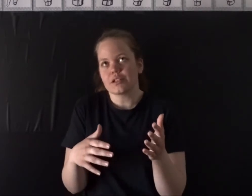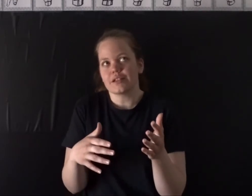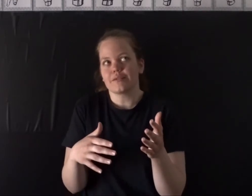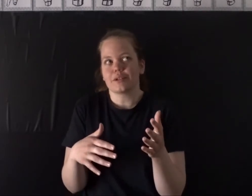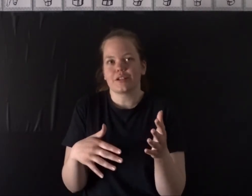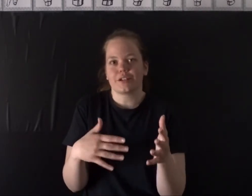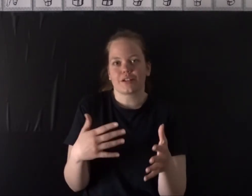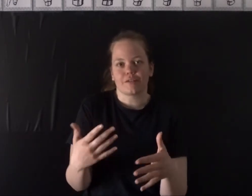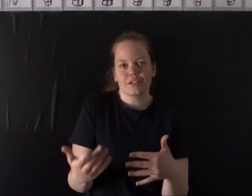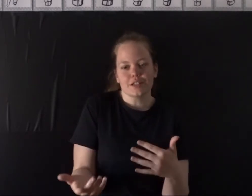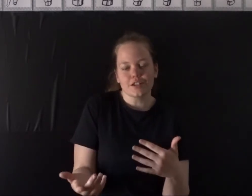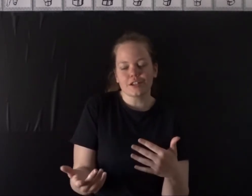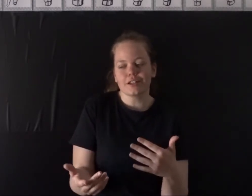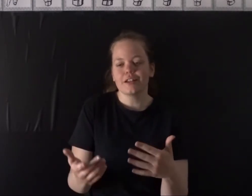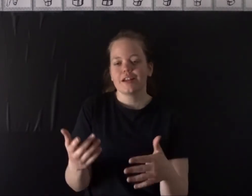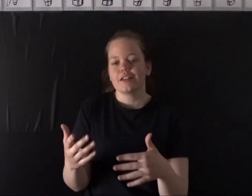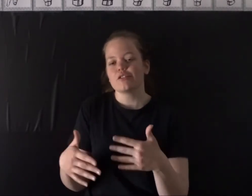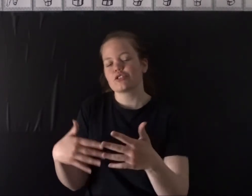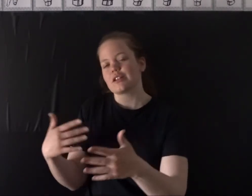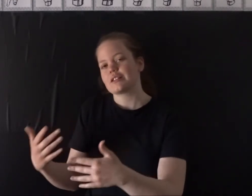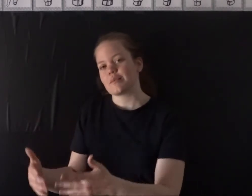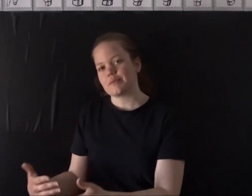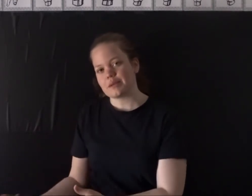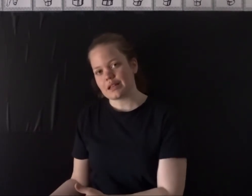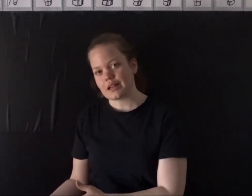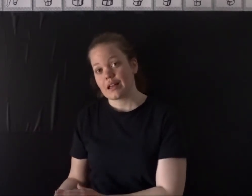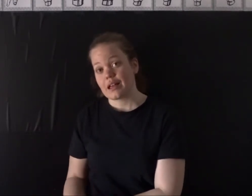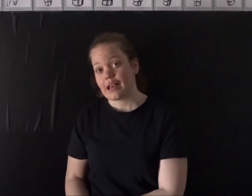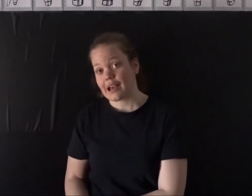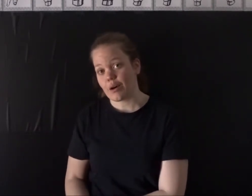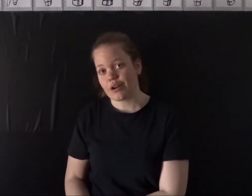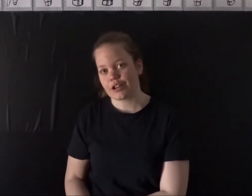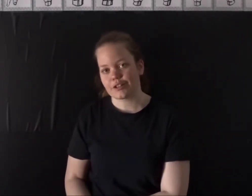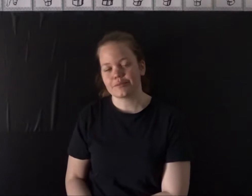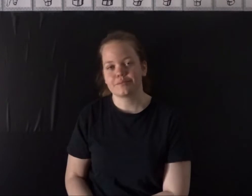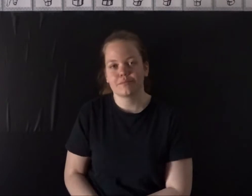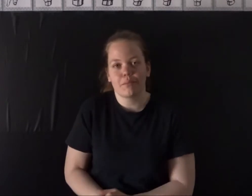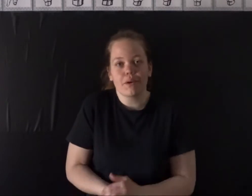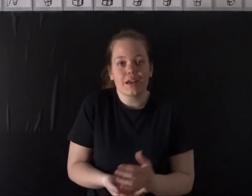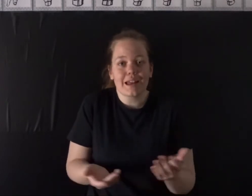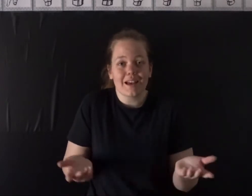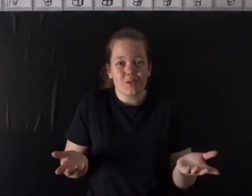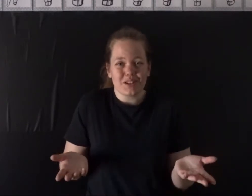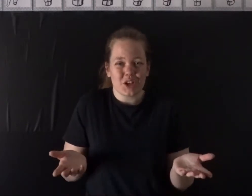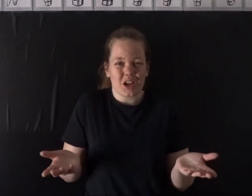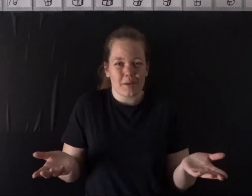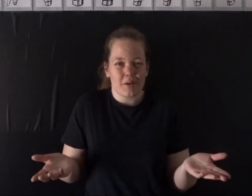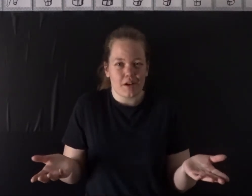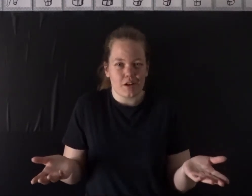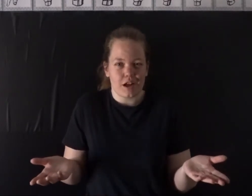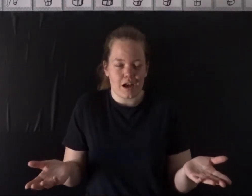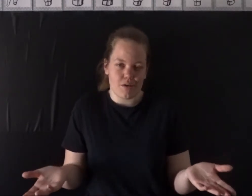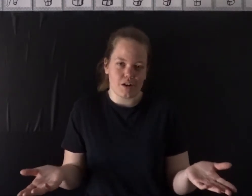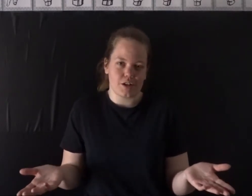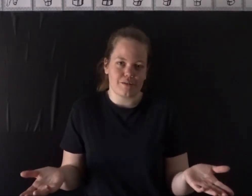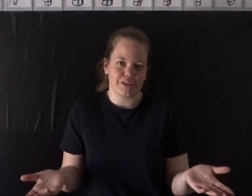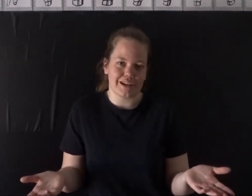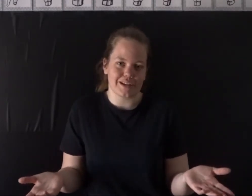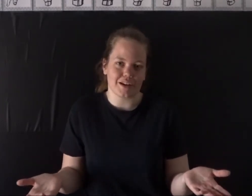usually when you're in a conversation, usually ends up in being, how are you? But how do we talk about how are you if we can't talk about